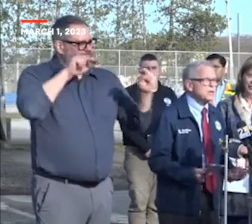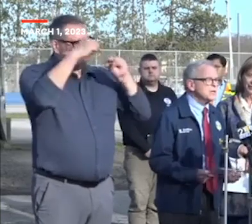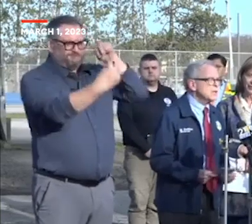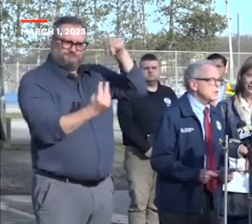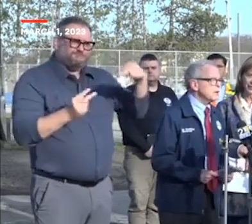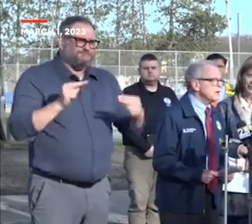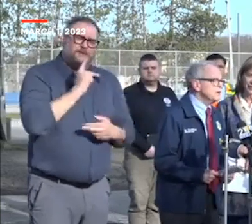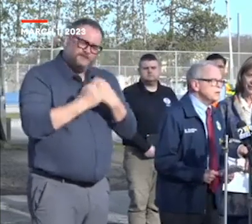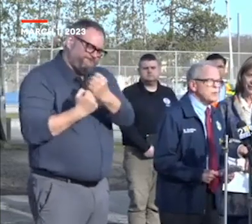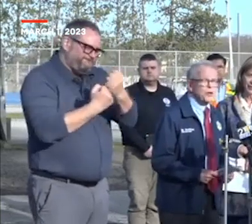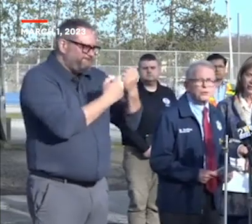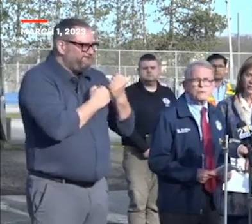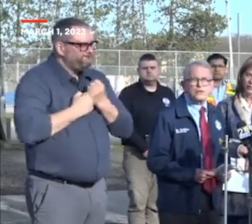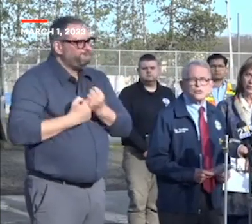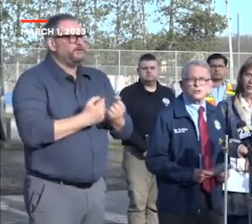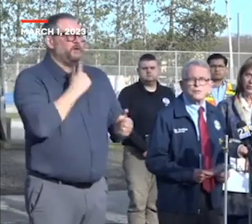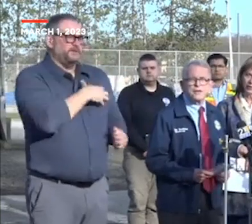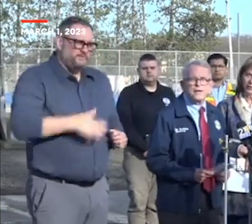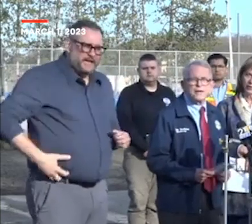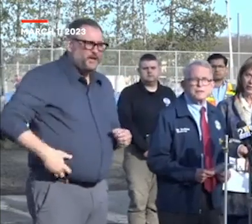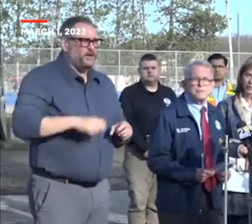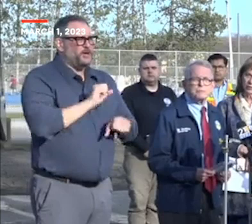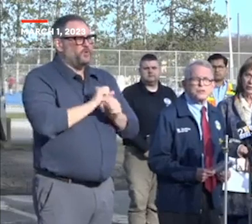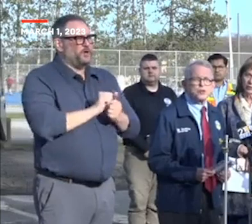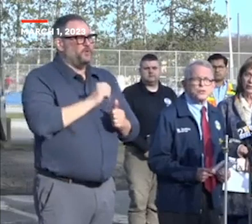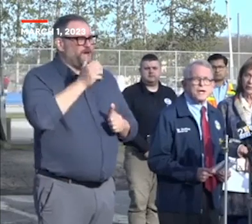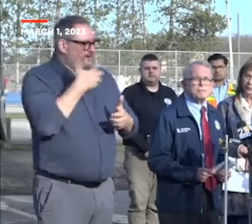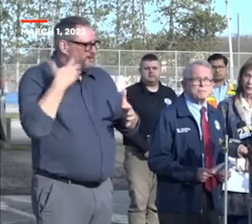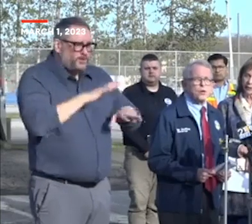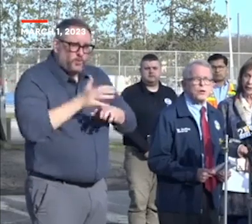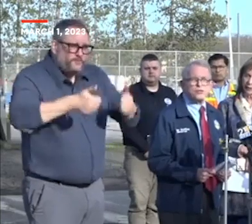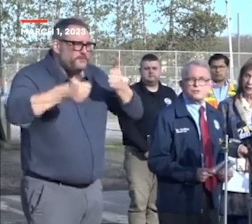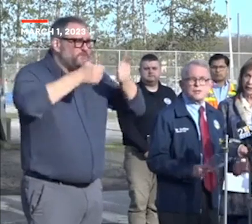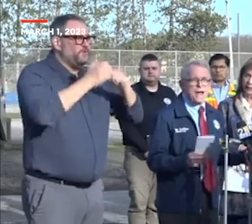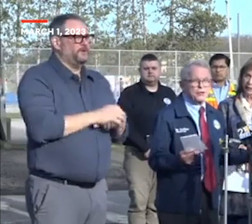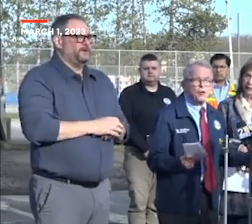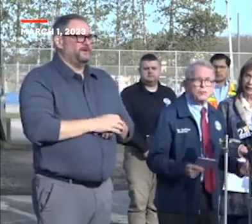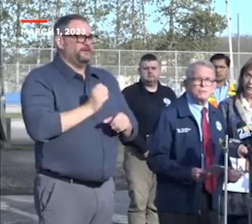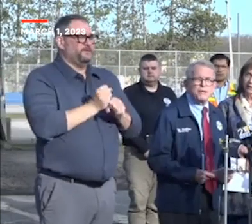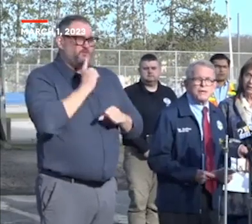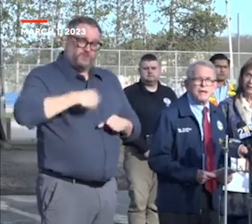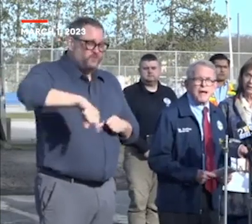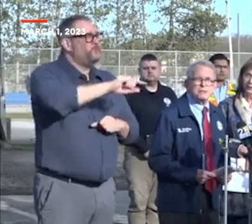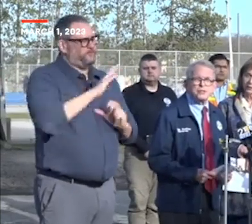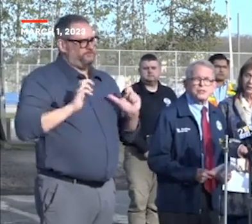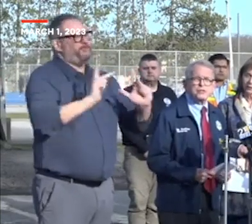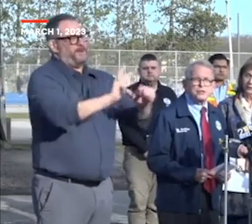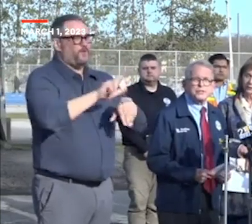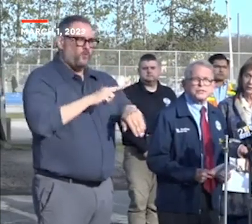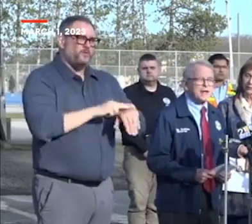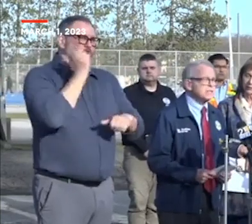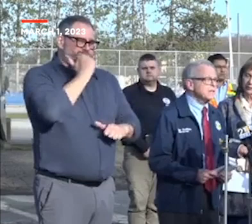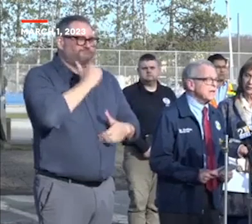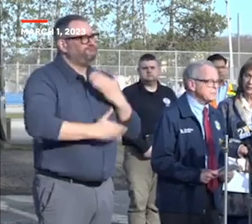mayor. We're going to continue to work with the officials to make sure that their wish of getting back to normal happens just as